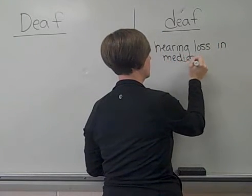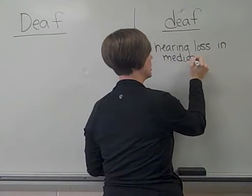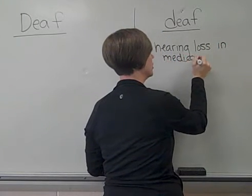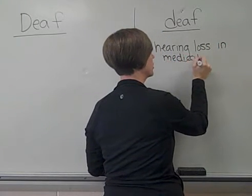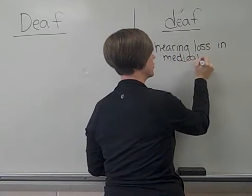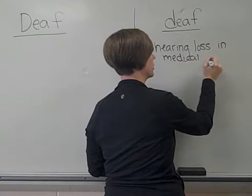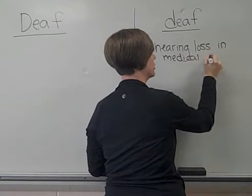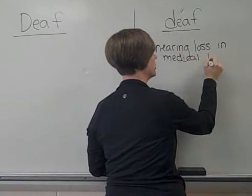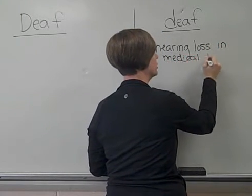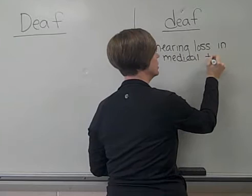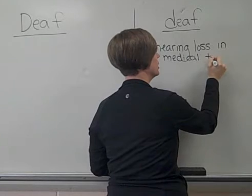that you refer to